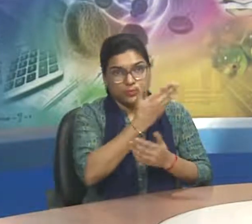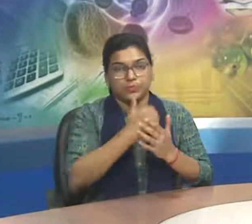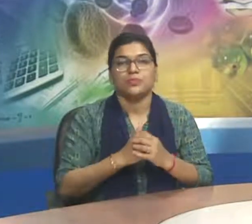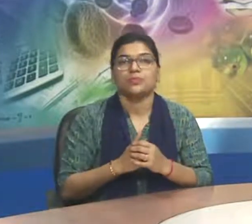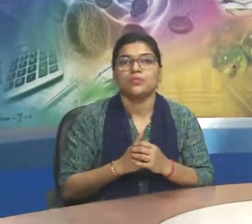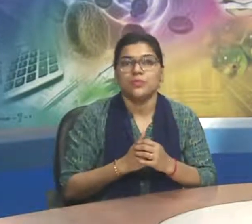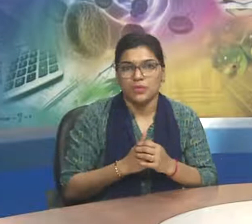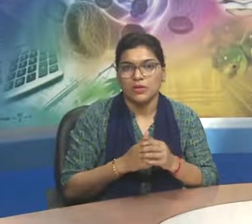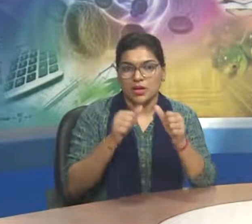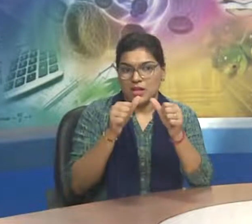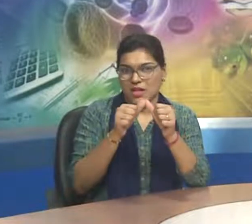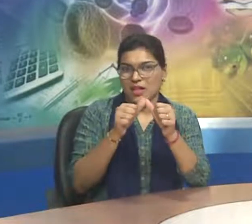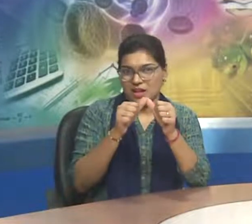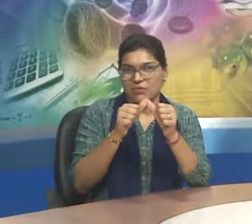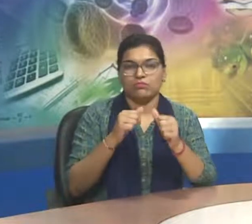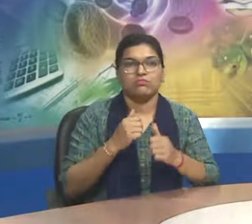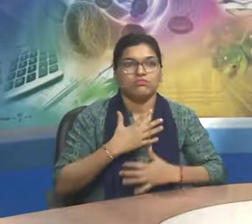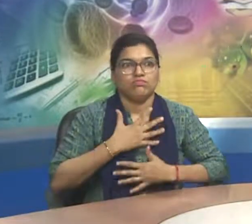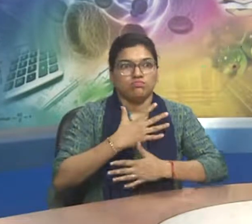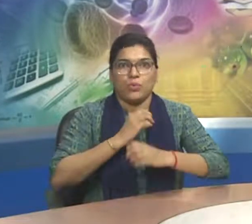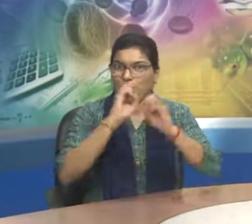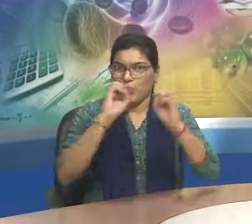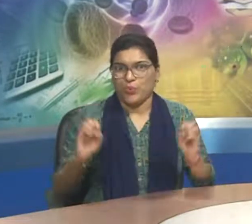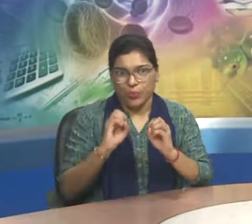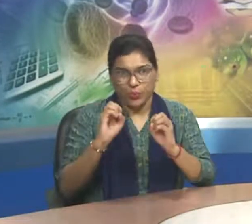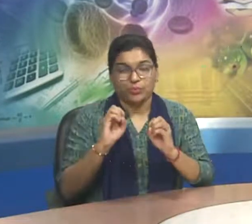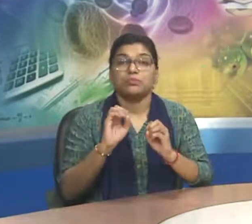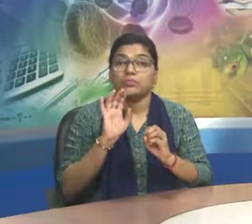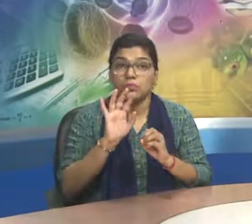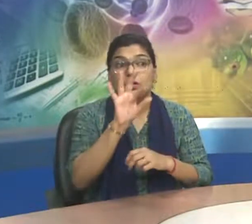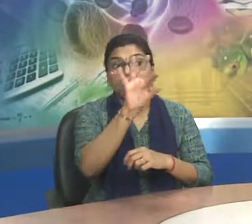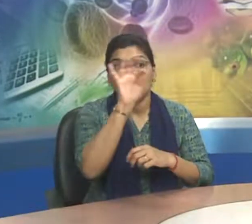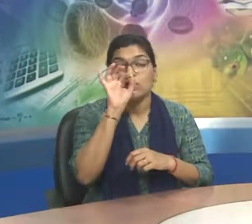Now let us begin with abiotic resources.